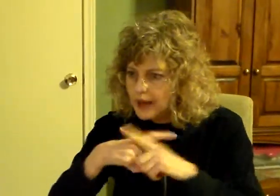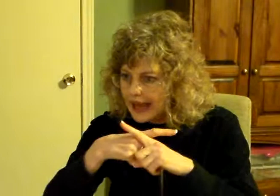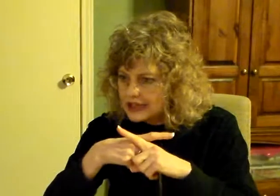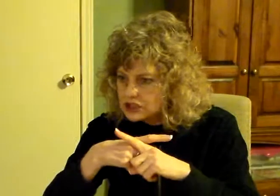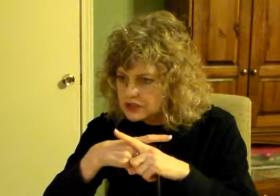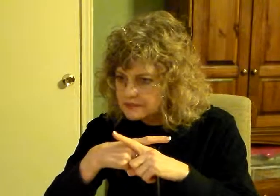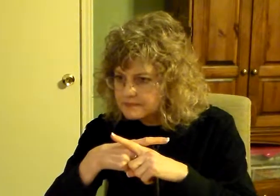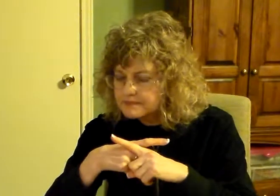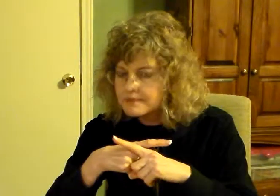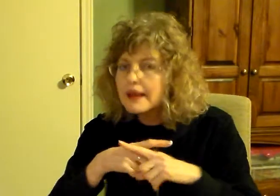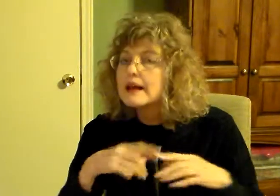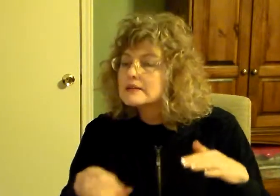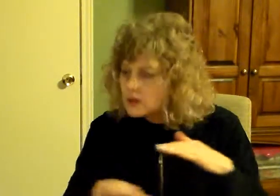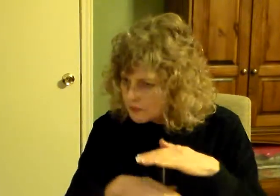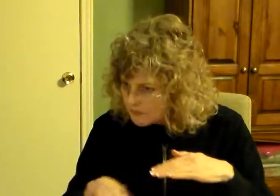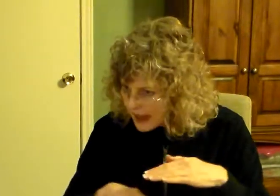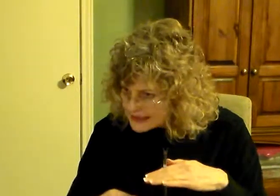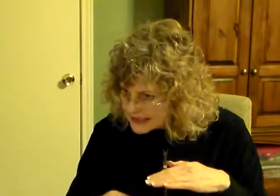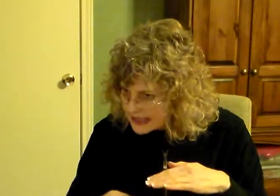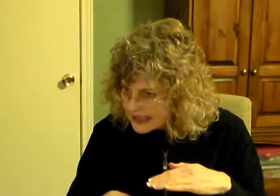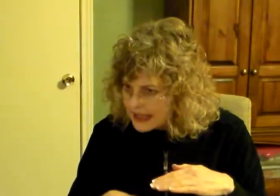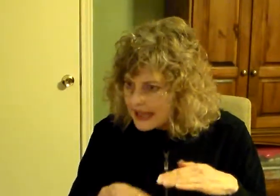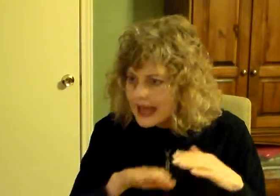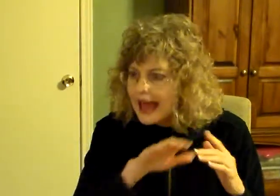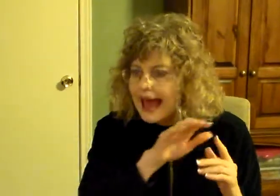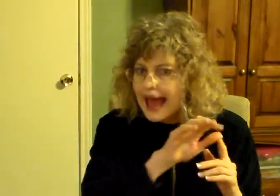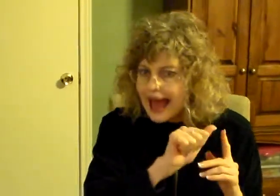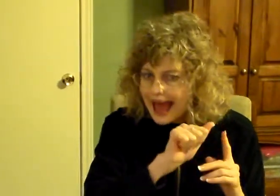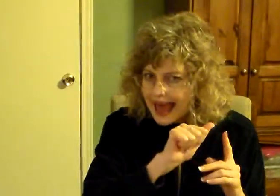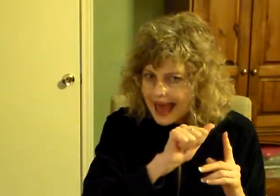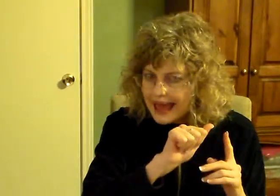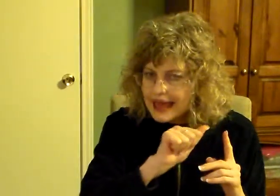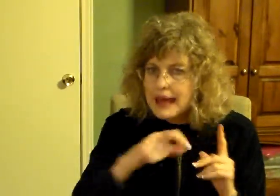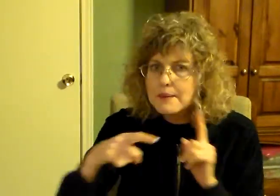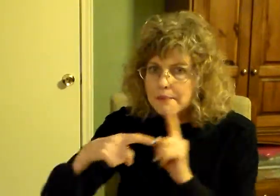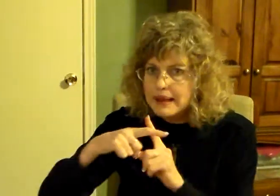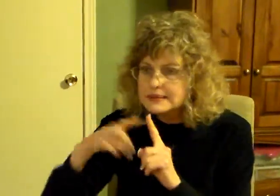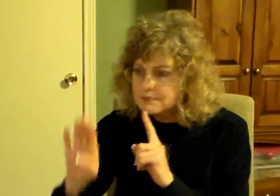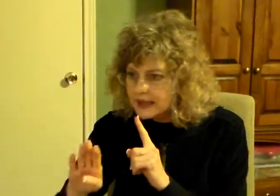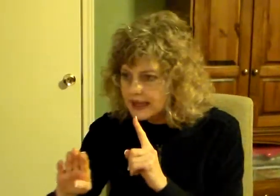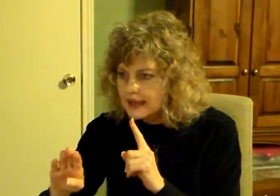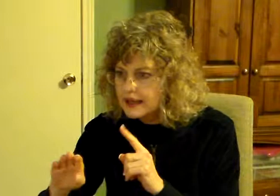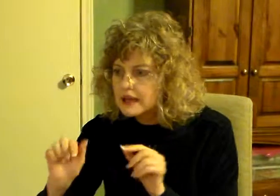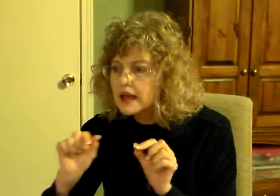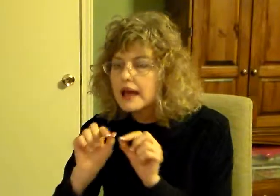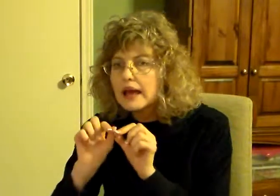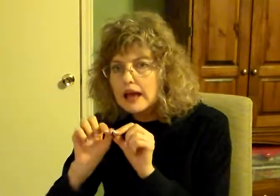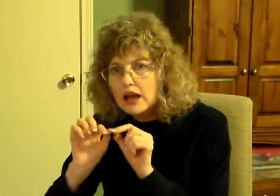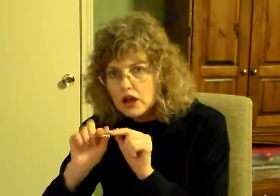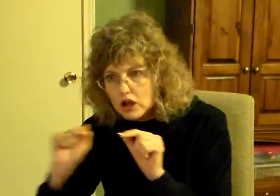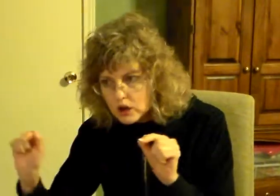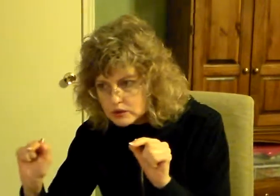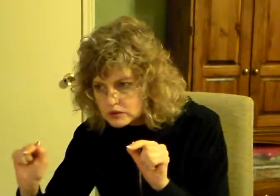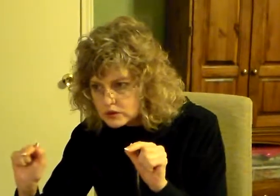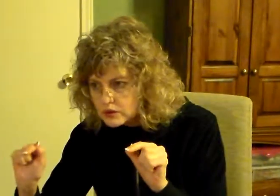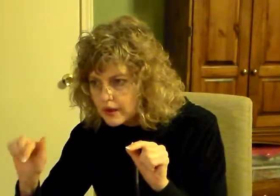Basically, A reacts with B, and we get a new compound, AB. An example of that would be hydrogen